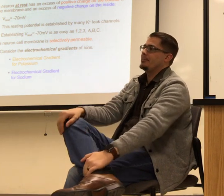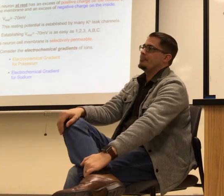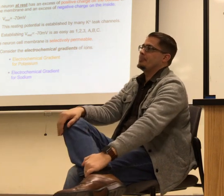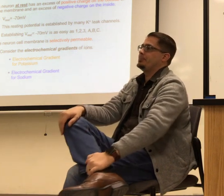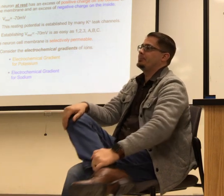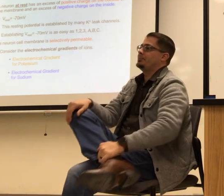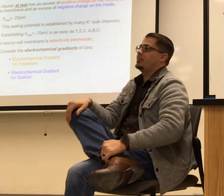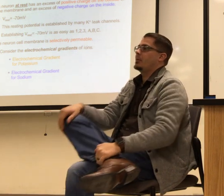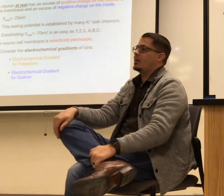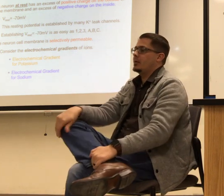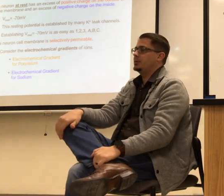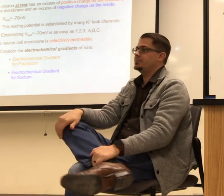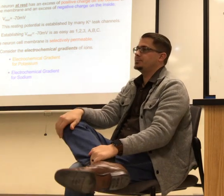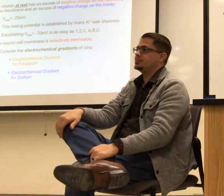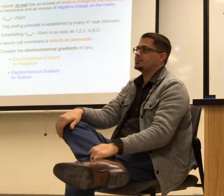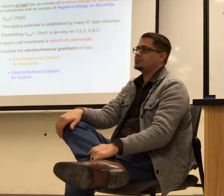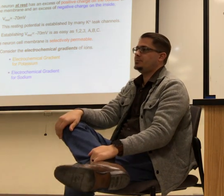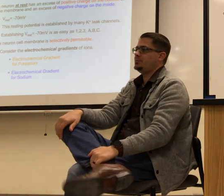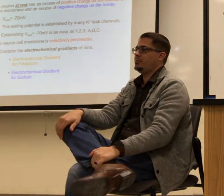Okay.